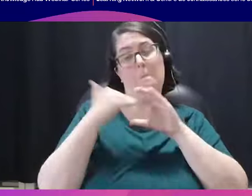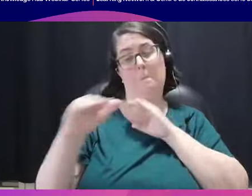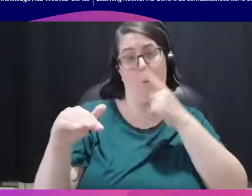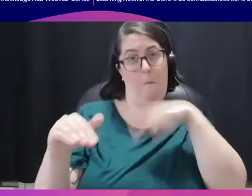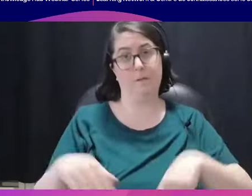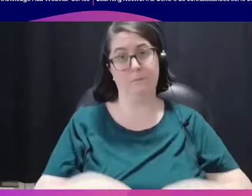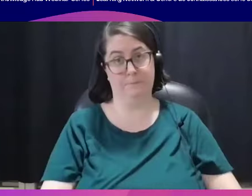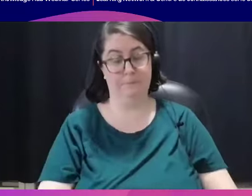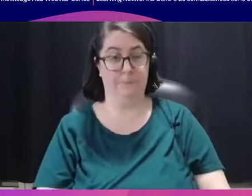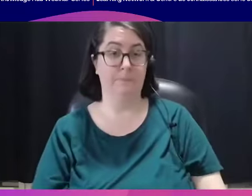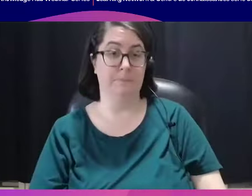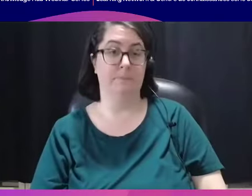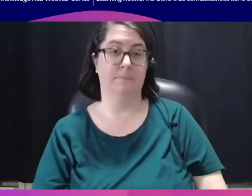out.